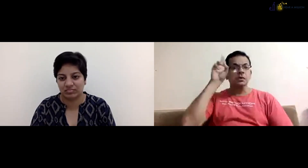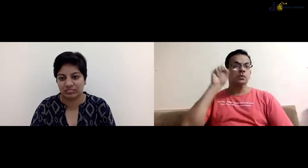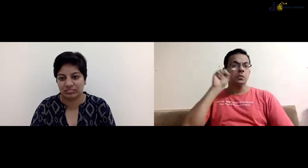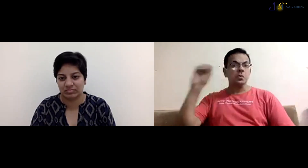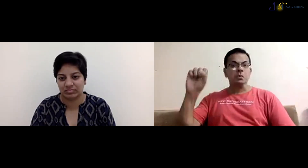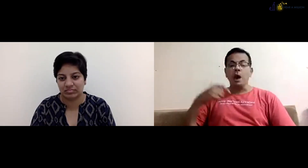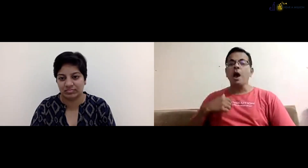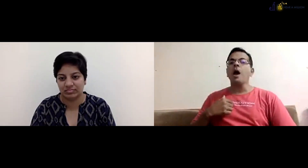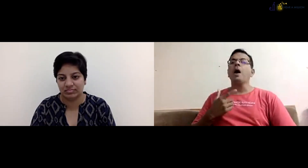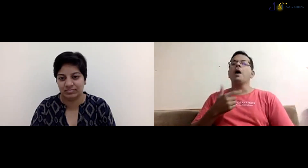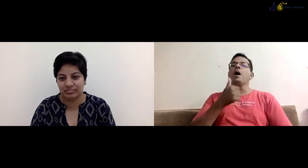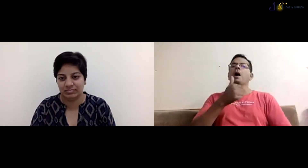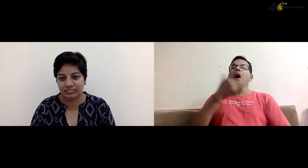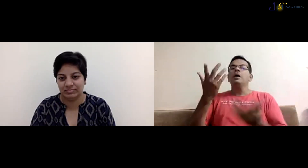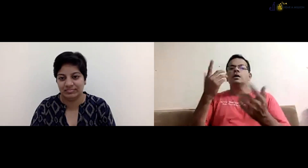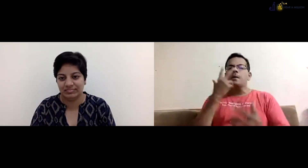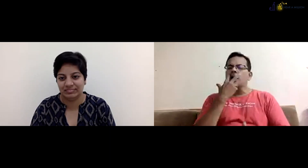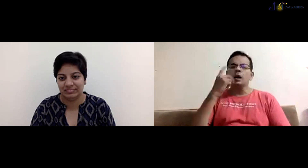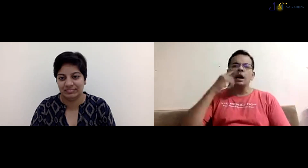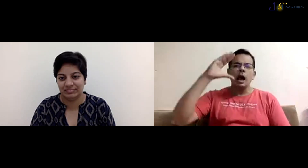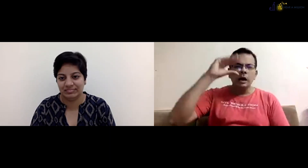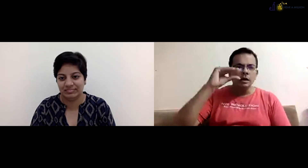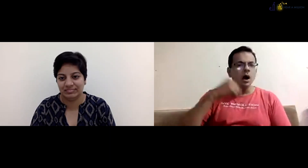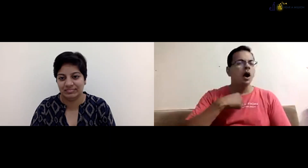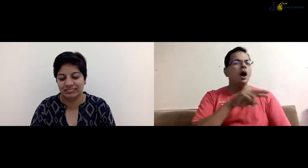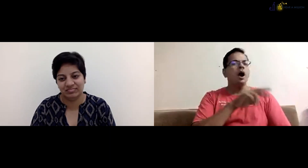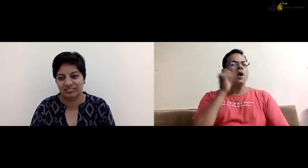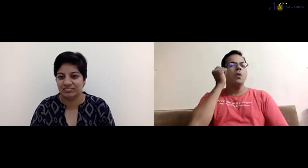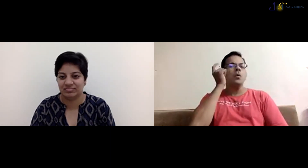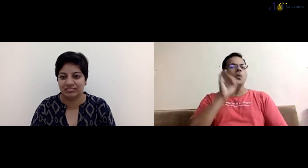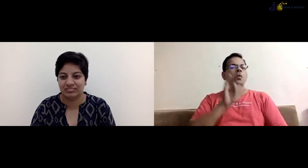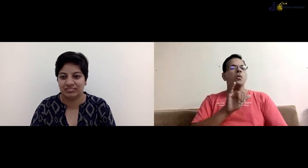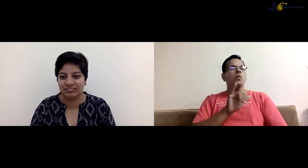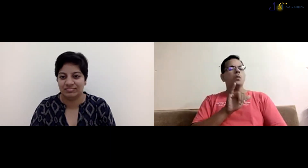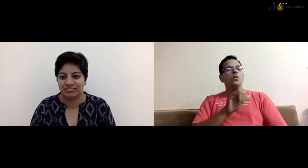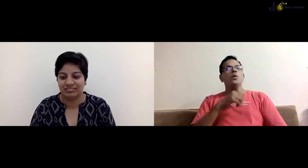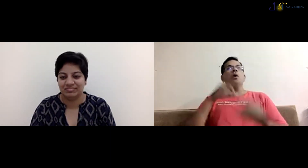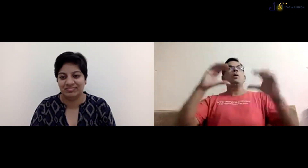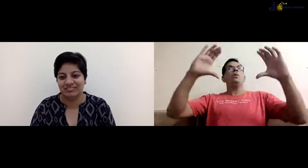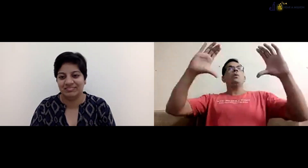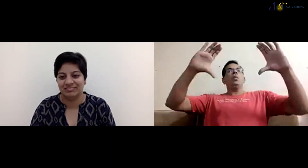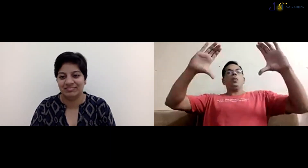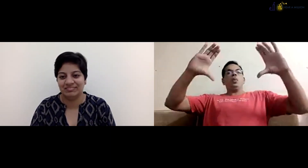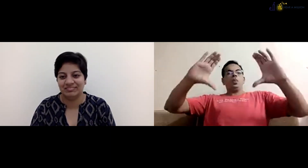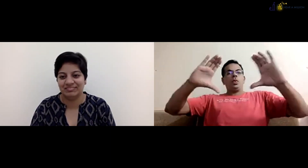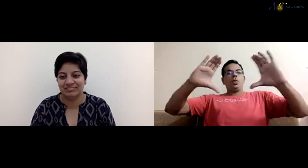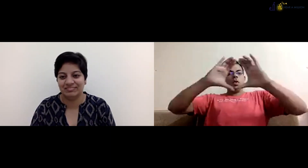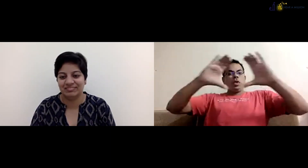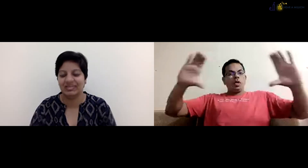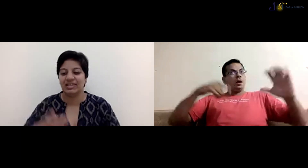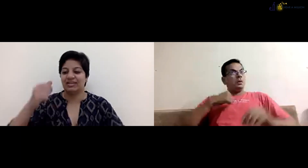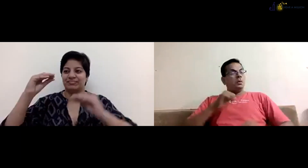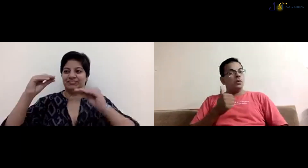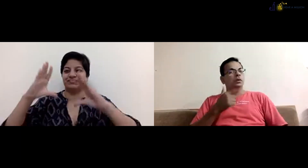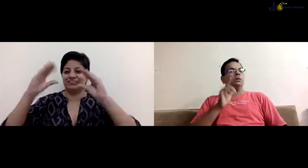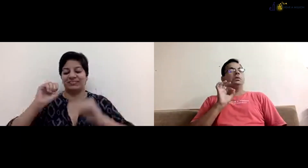white, the white color. So they said that this is for the Usher syndrome. So I understood that, okay, that is being used for the